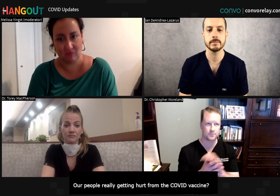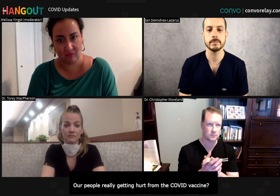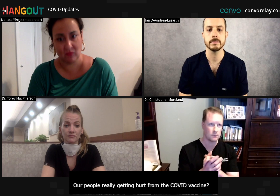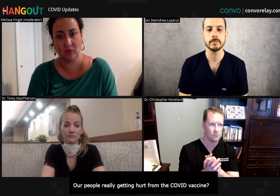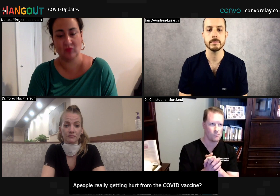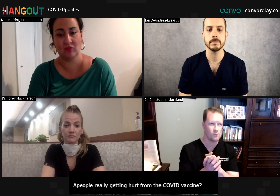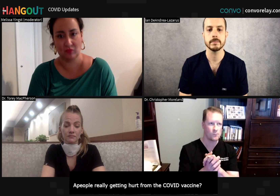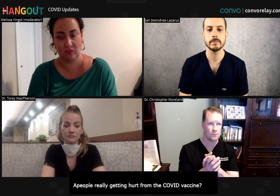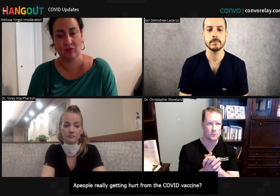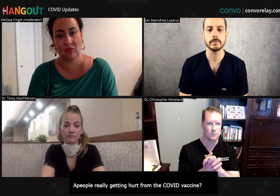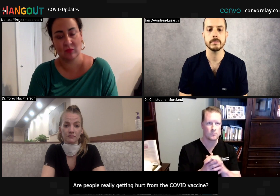So,